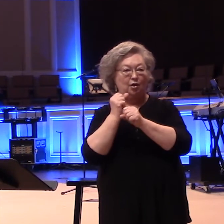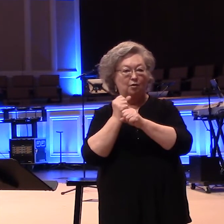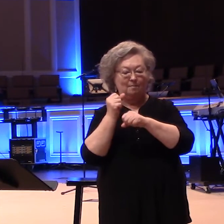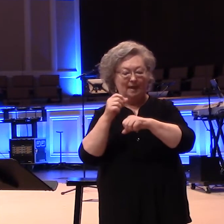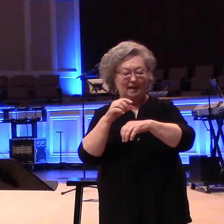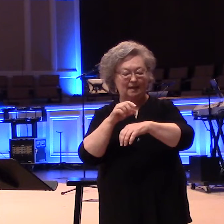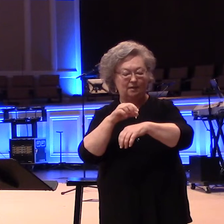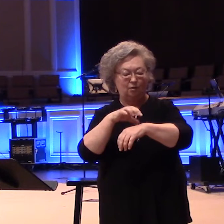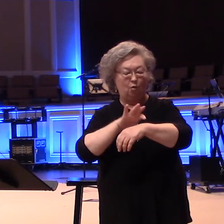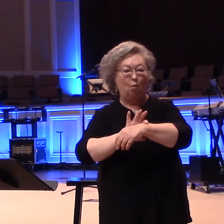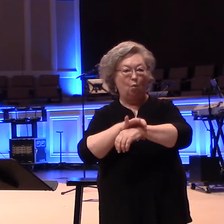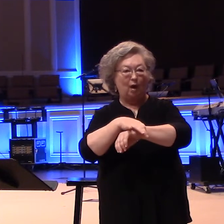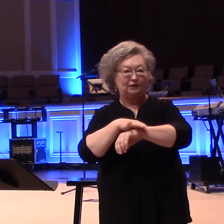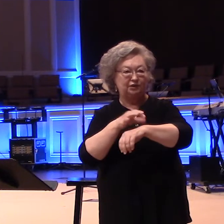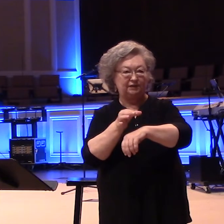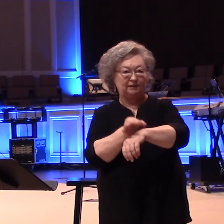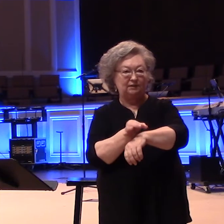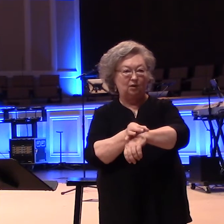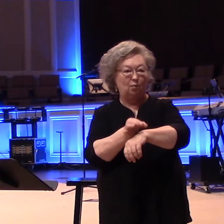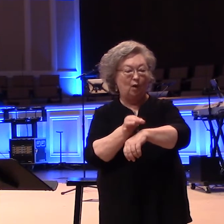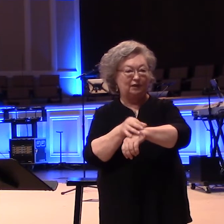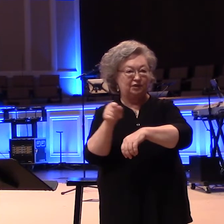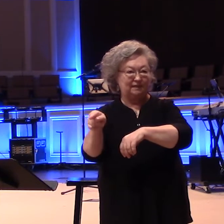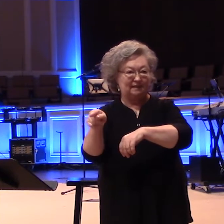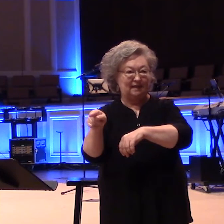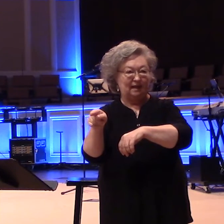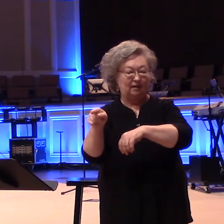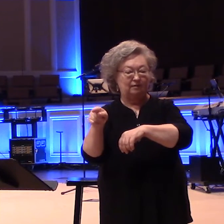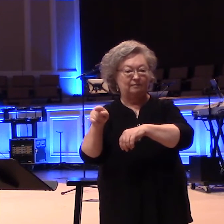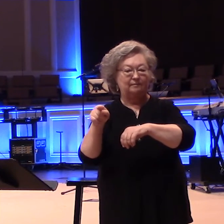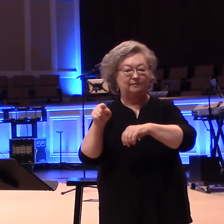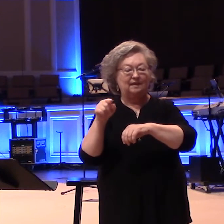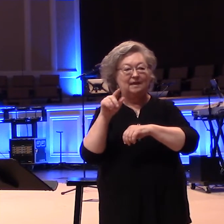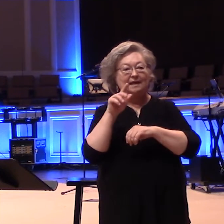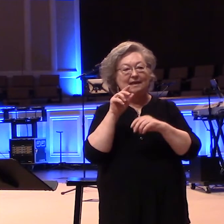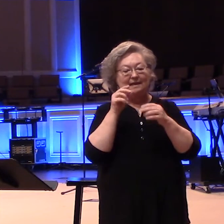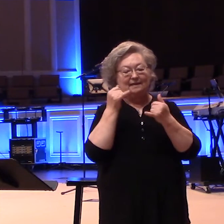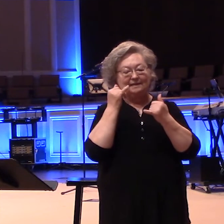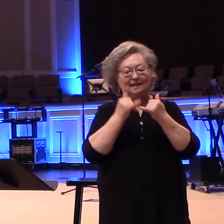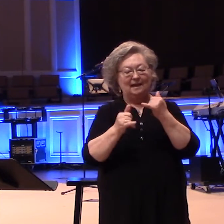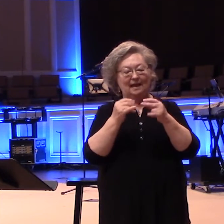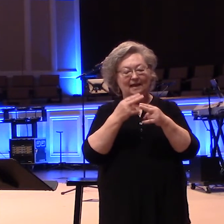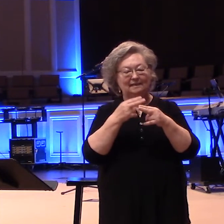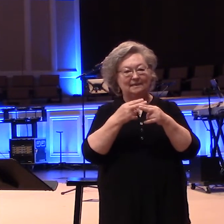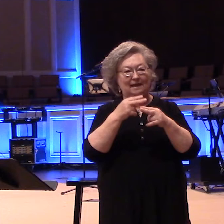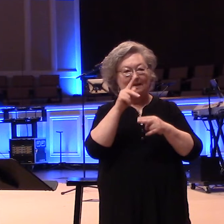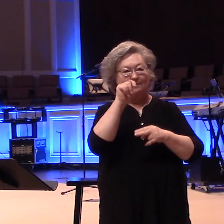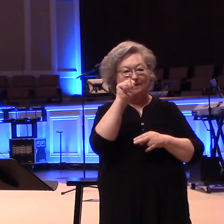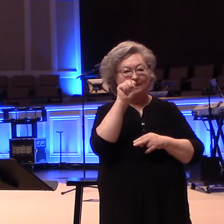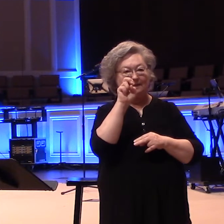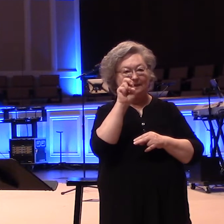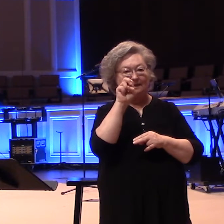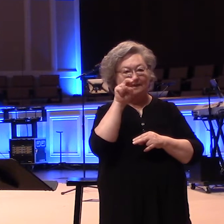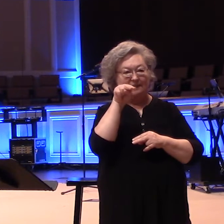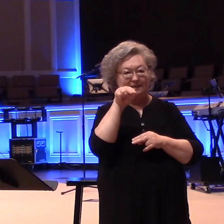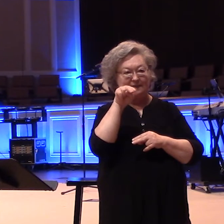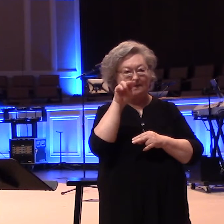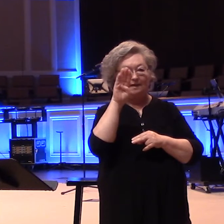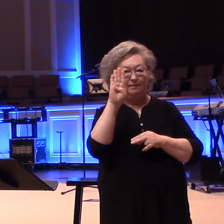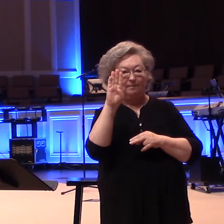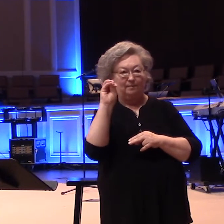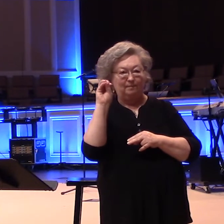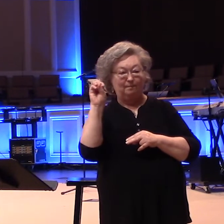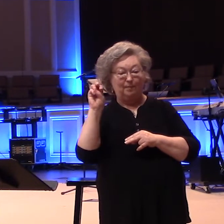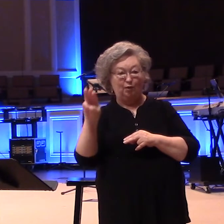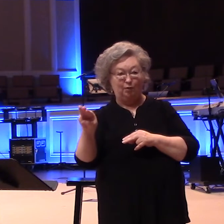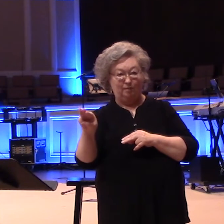his family there. And when all the forces of evil of Nazi Germany came pouring into the